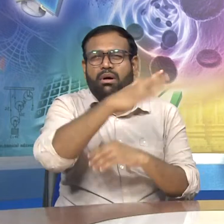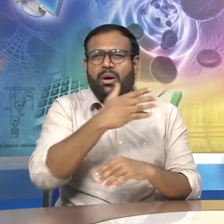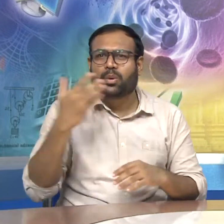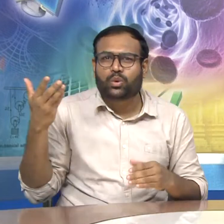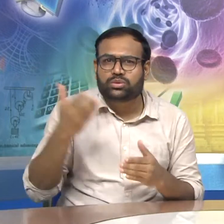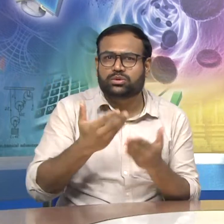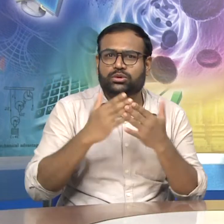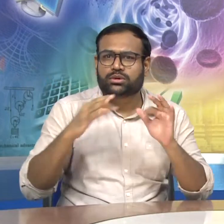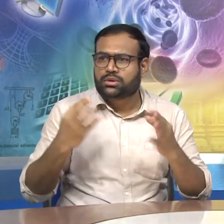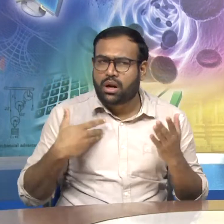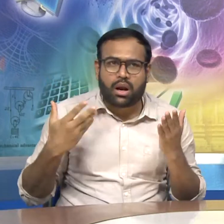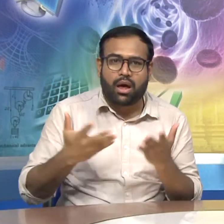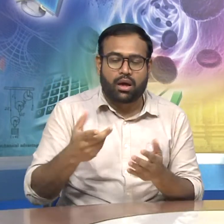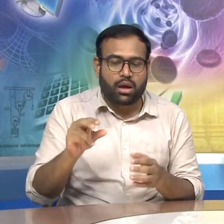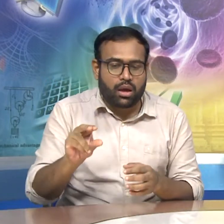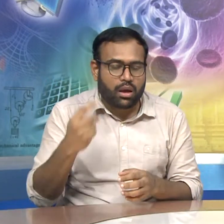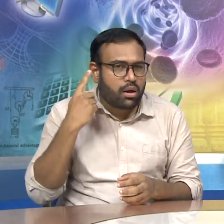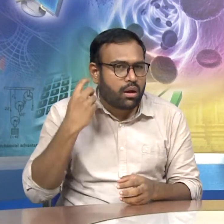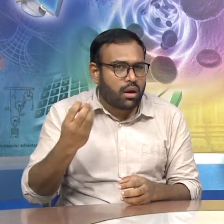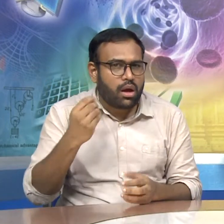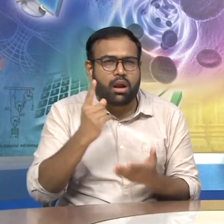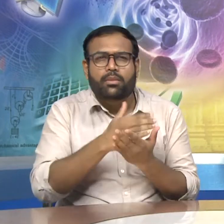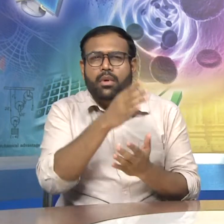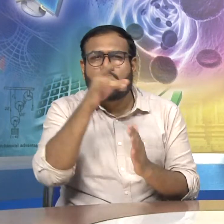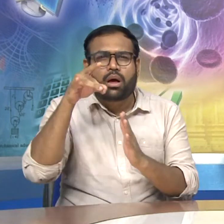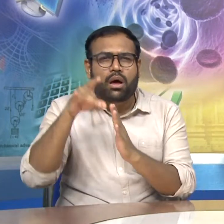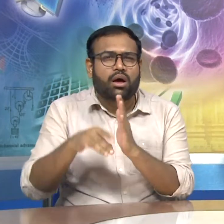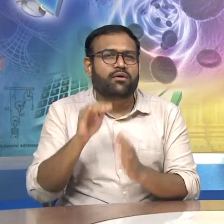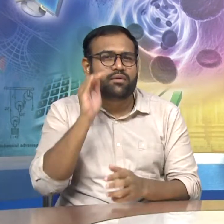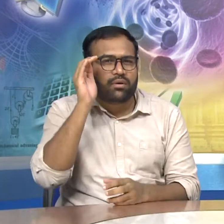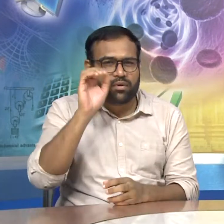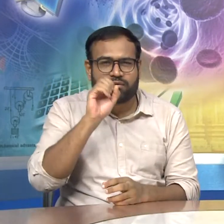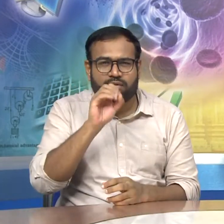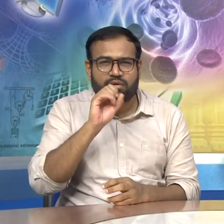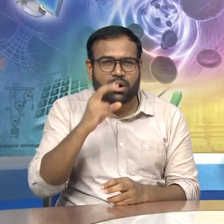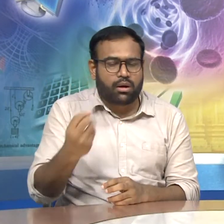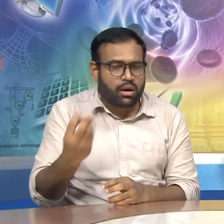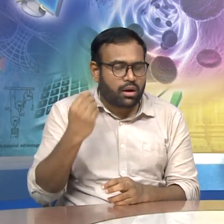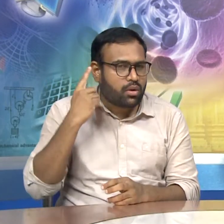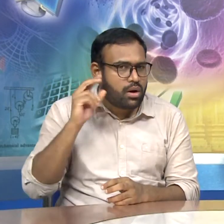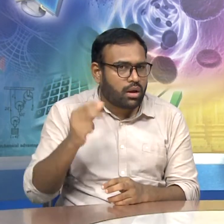introduce the library to the new students.